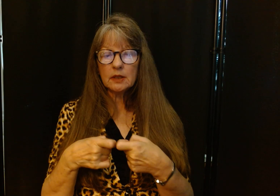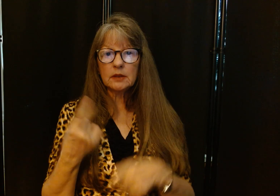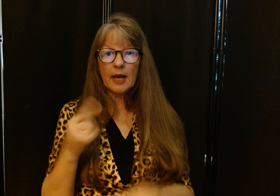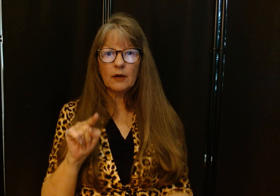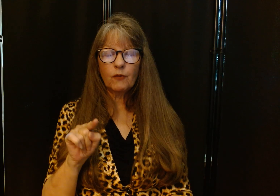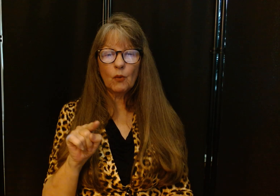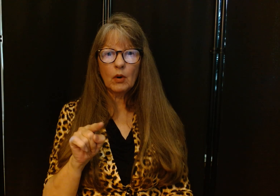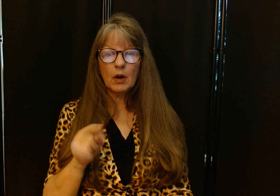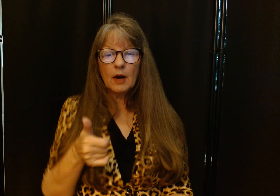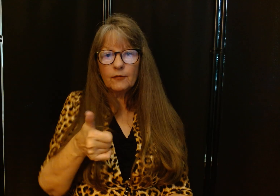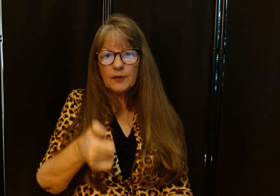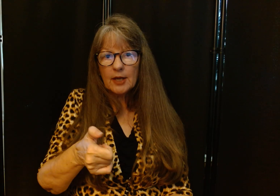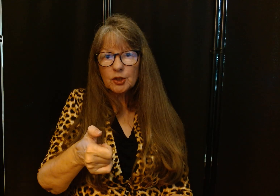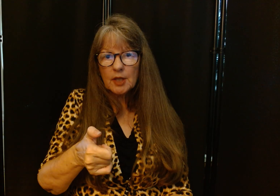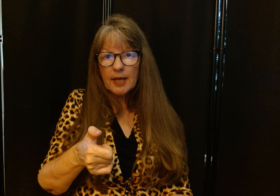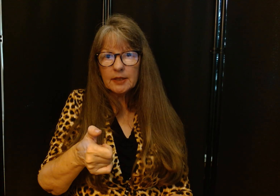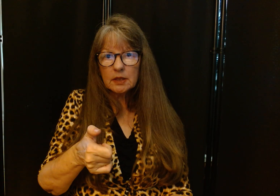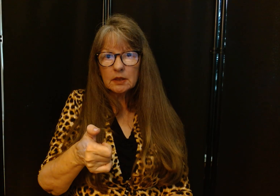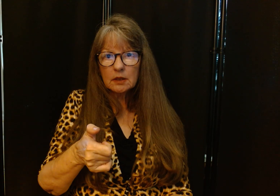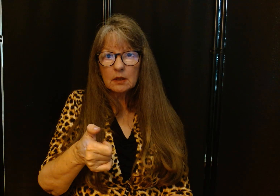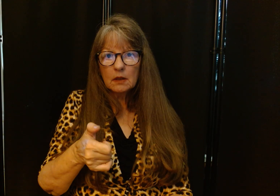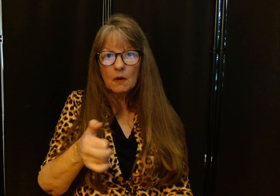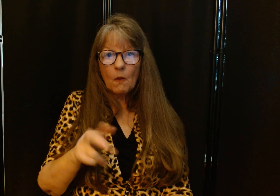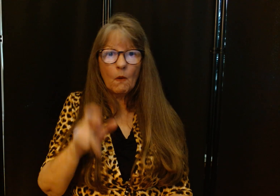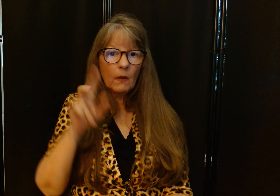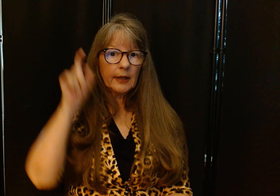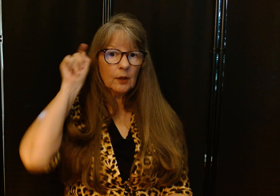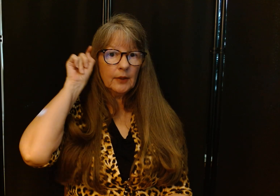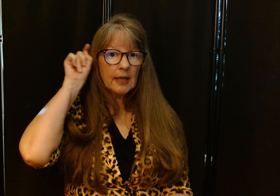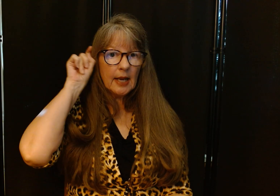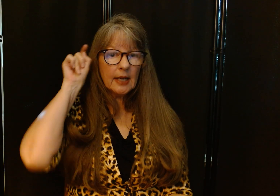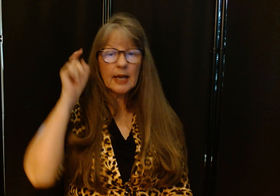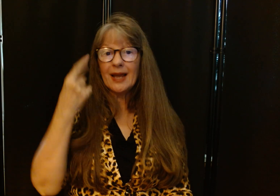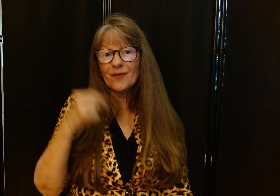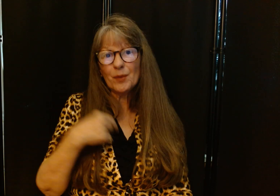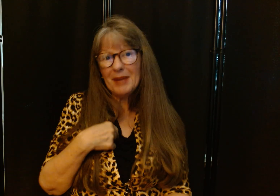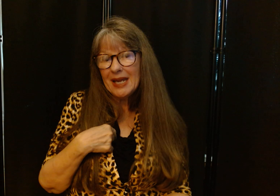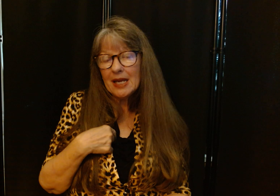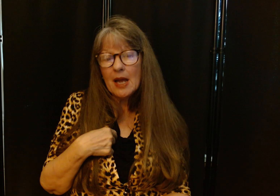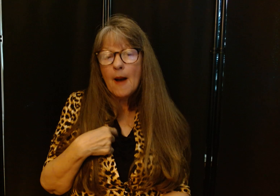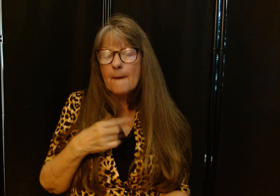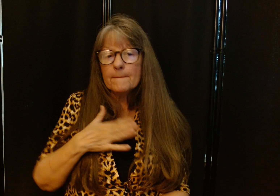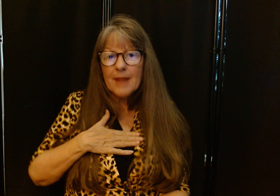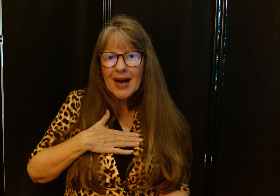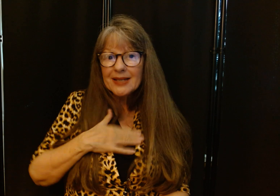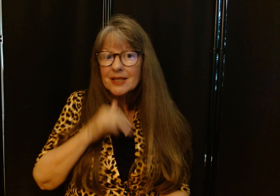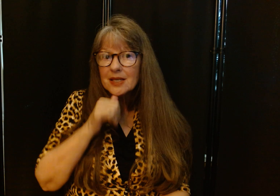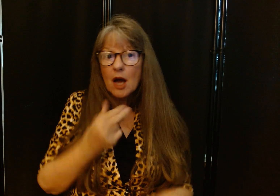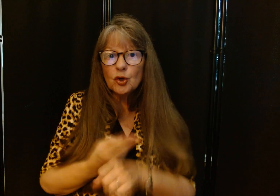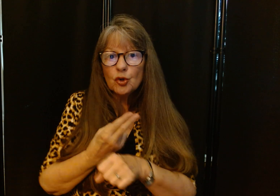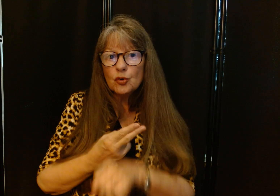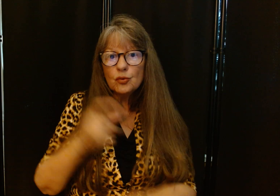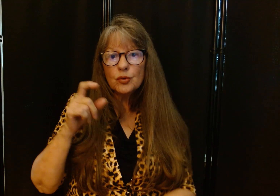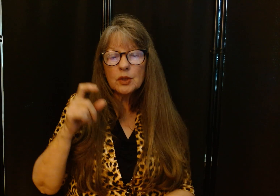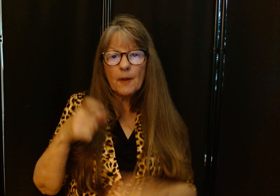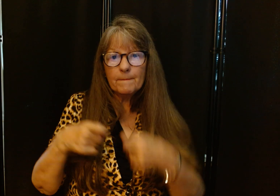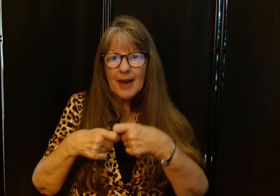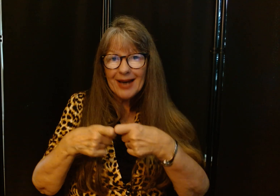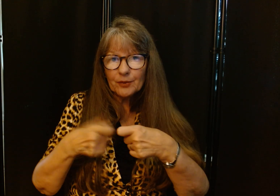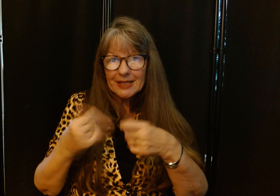like for a flashlight or a hearing aid. And like for me, mine does not use batteries